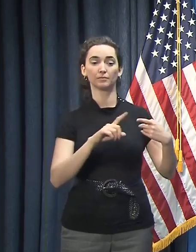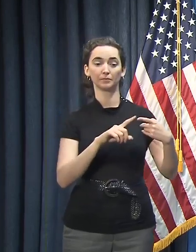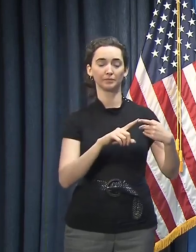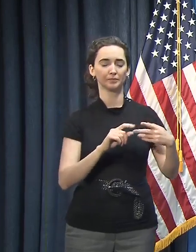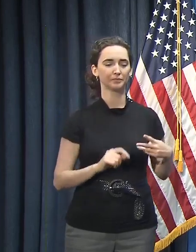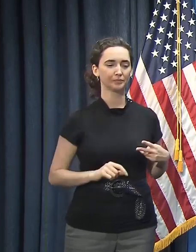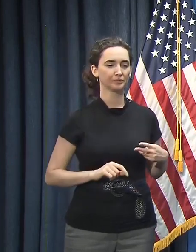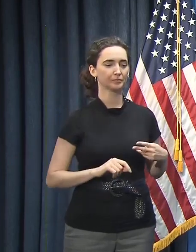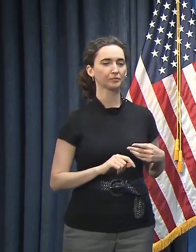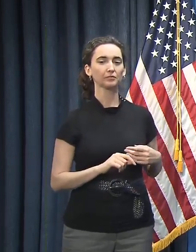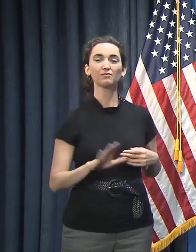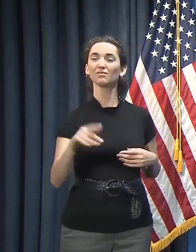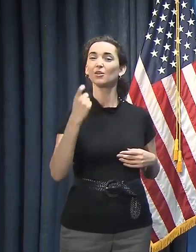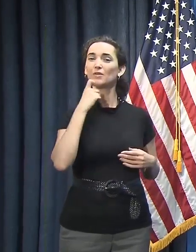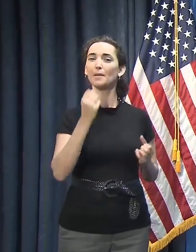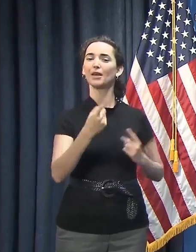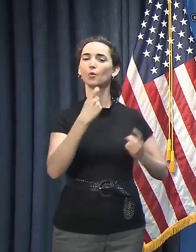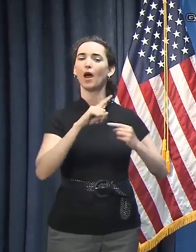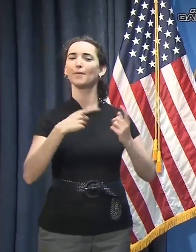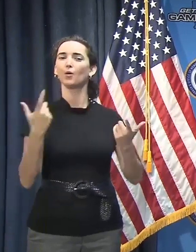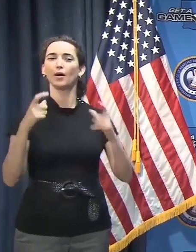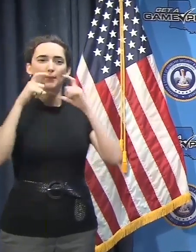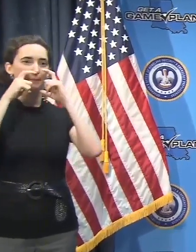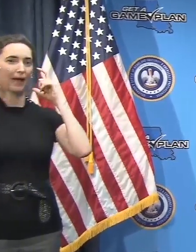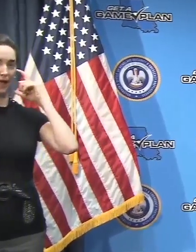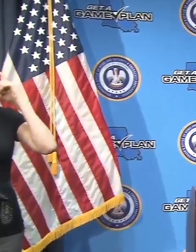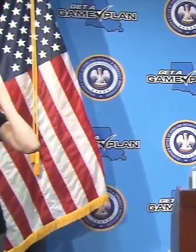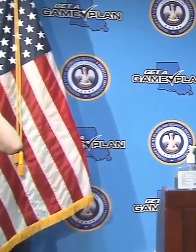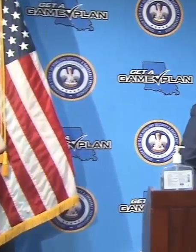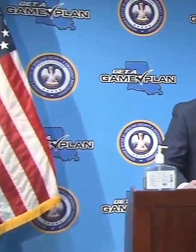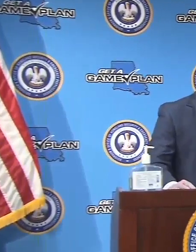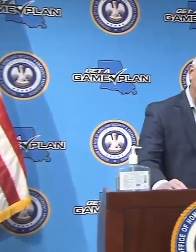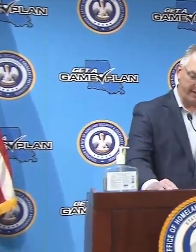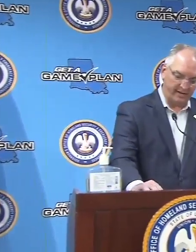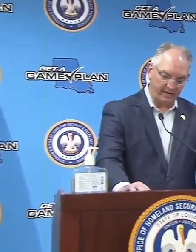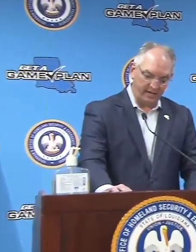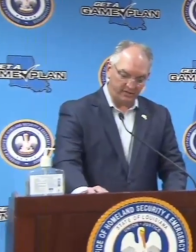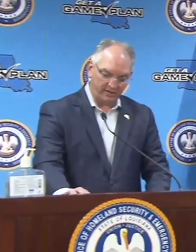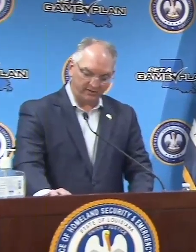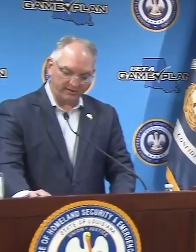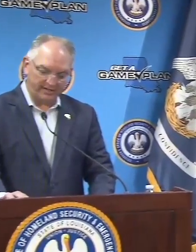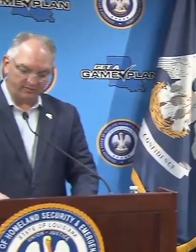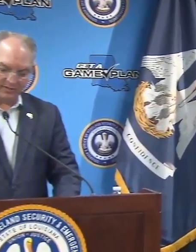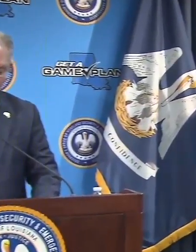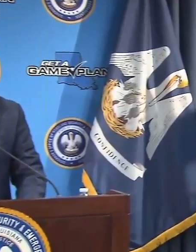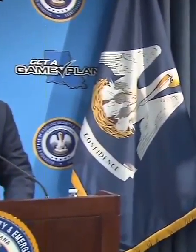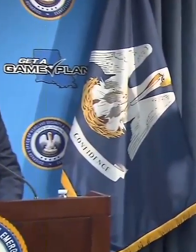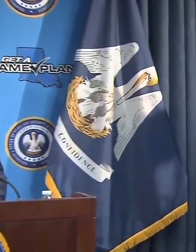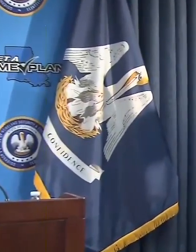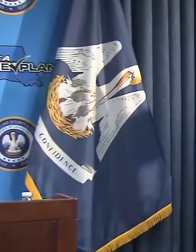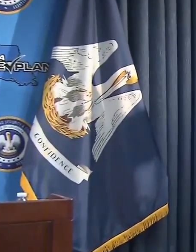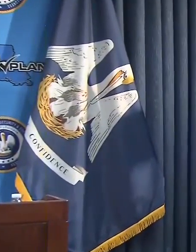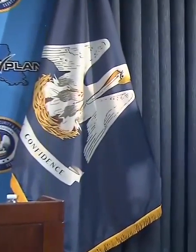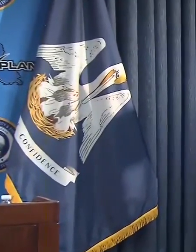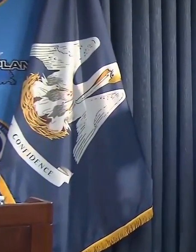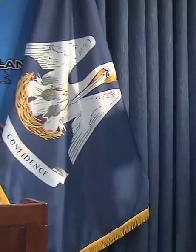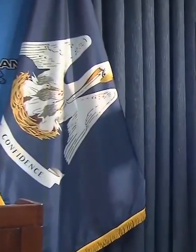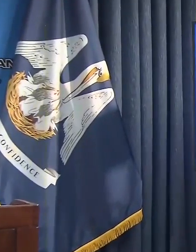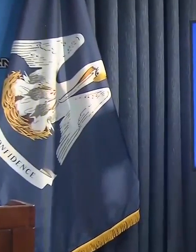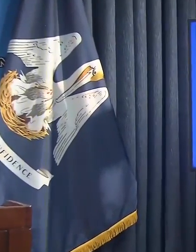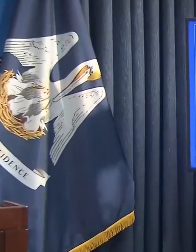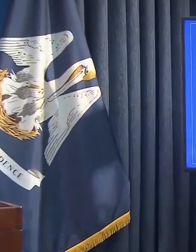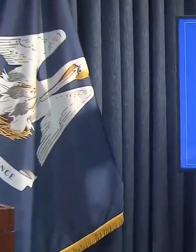lot of questions recently about masks, which are critical to protecting each other as we continue to work to flatten the curve